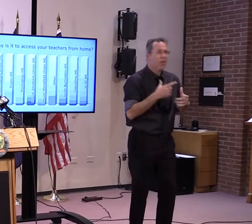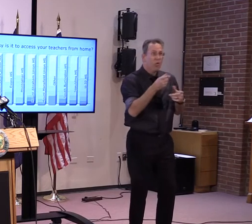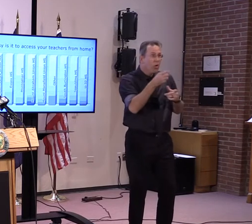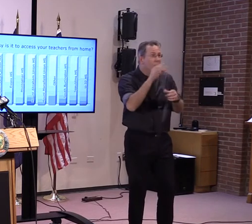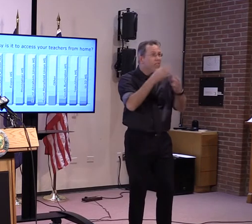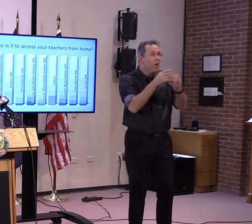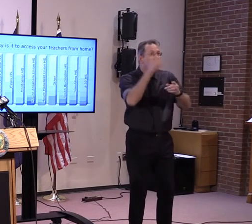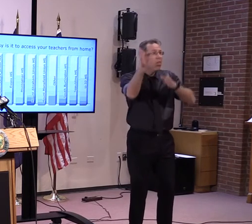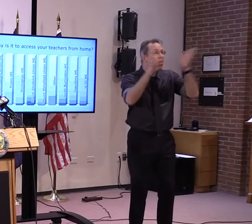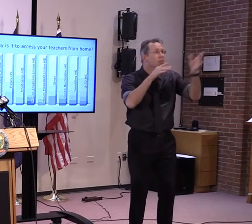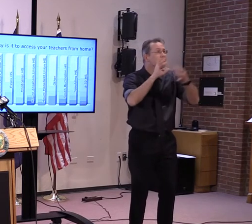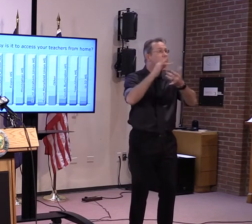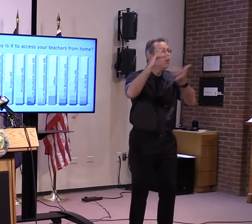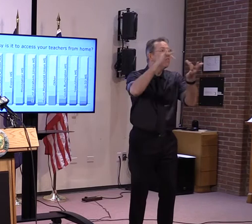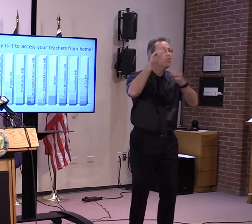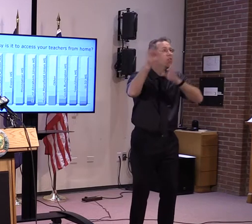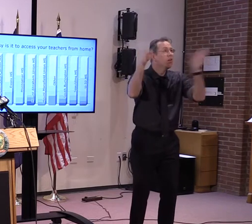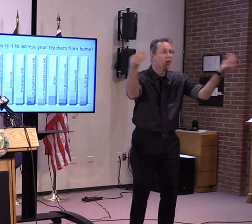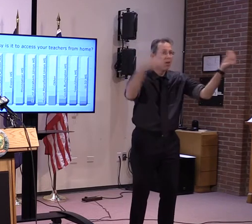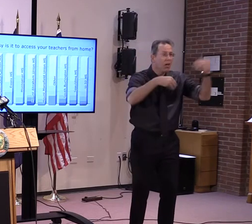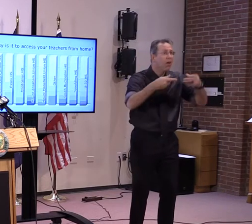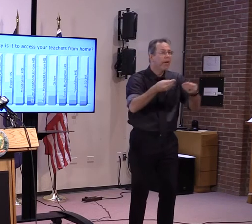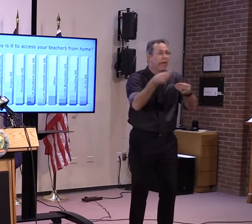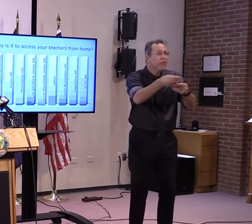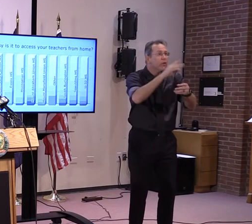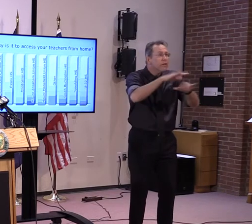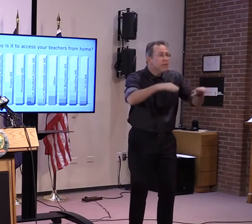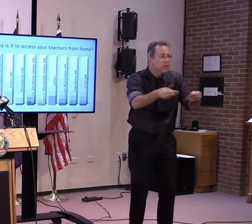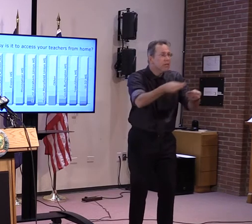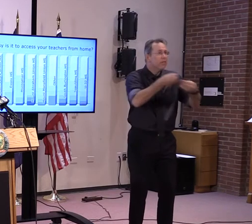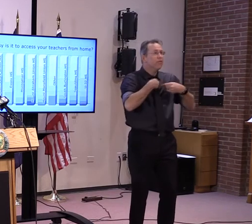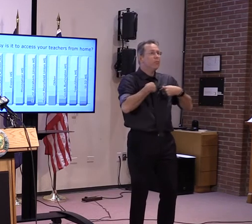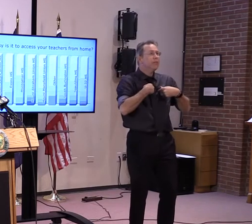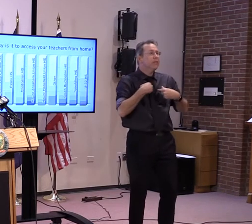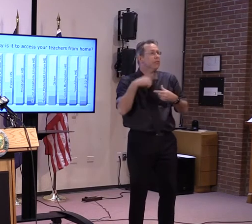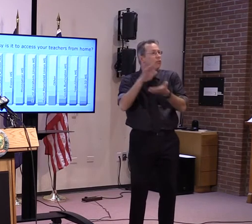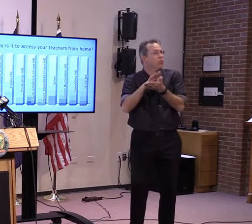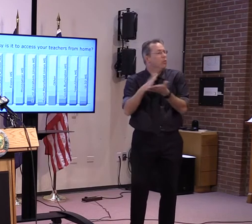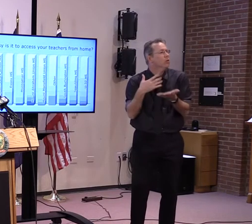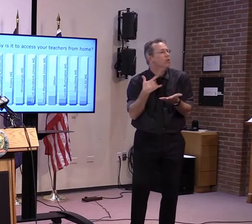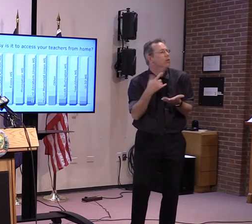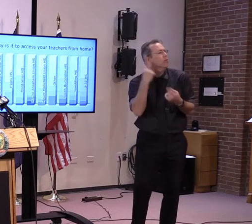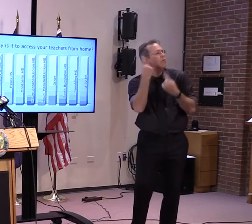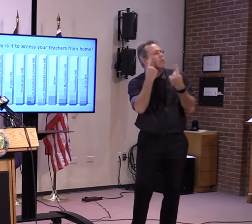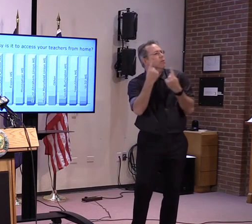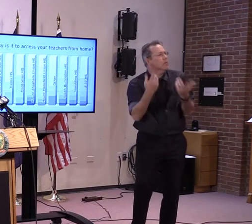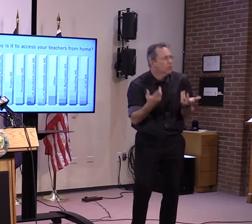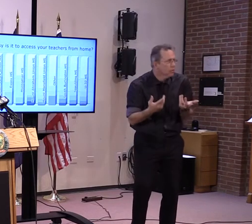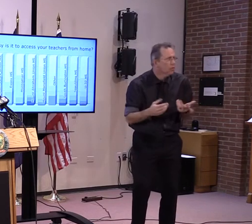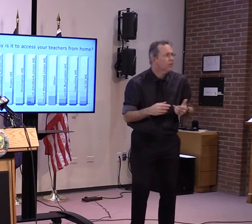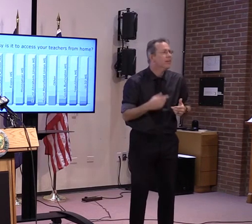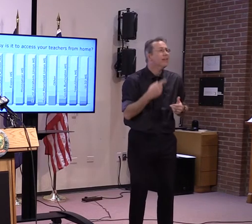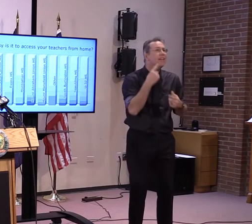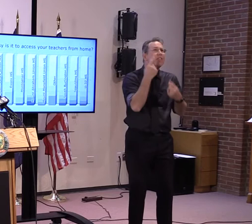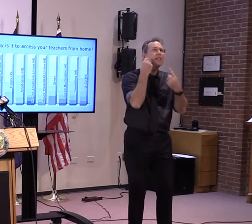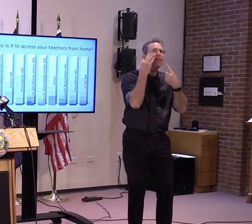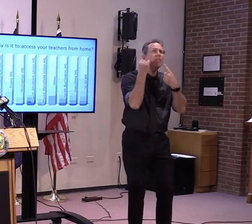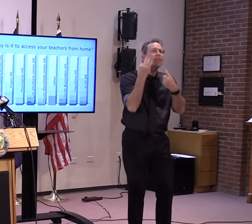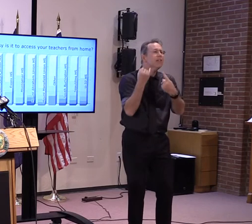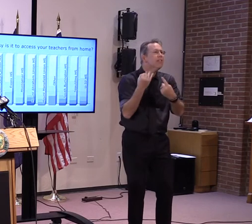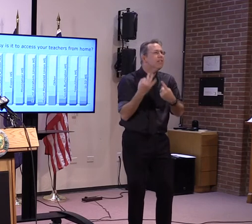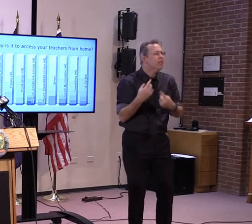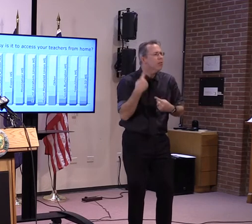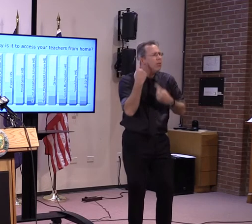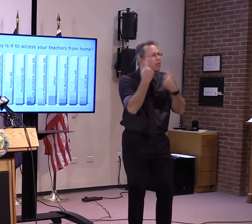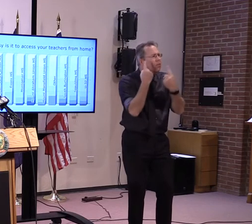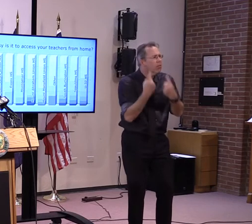to bring that home to my family. And so taking the proper precautions, if you do travel, please quarantine for 14 days or